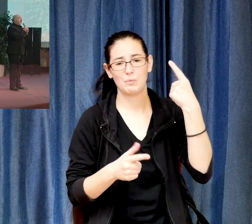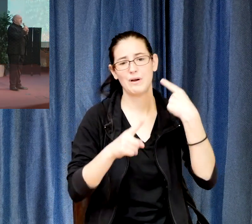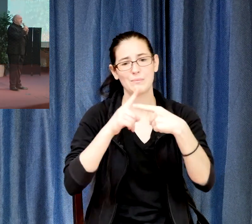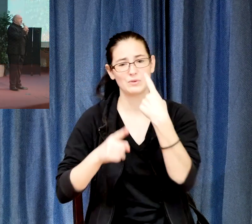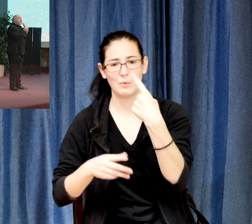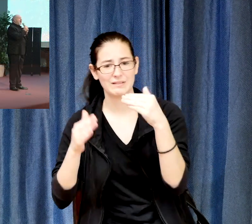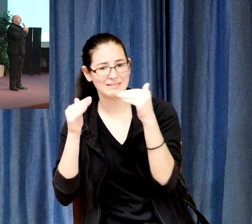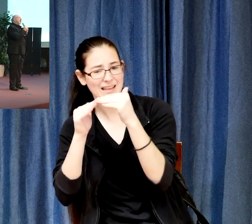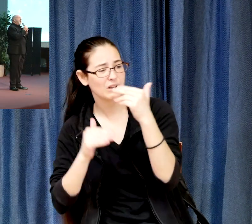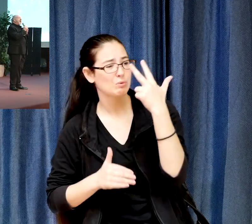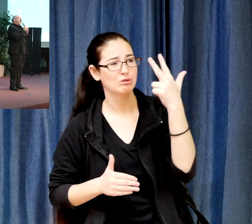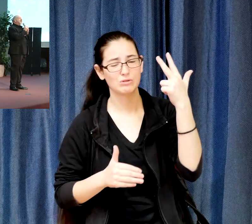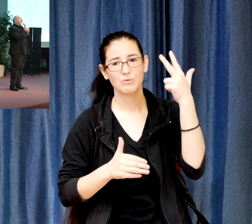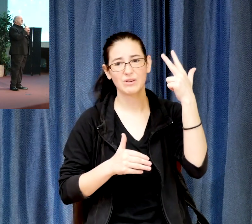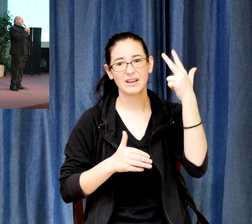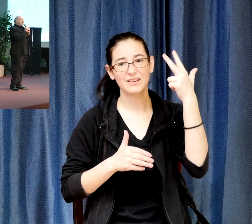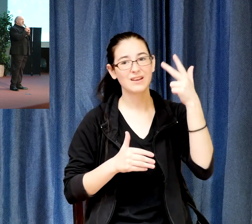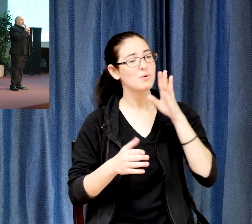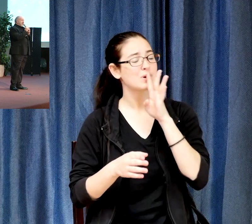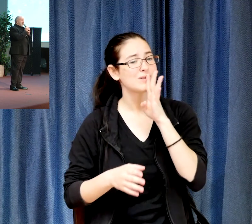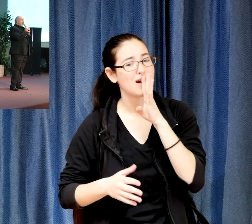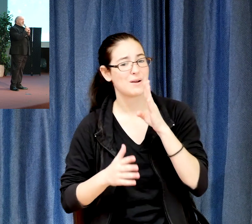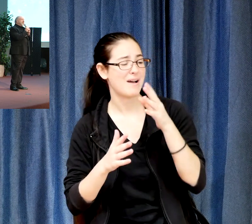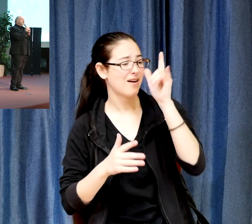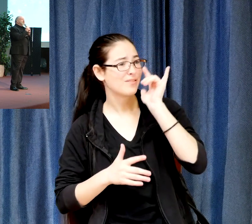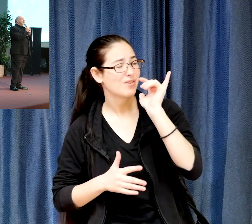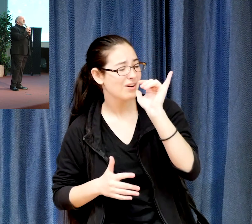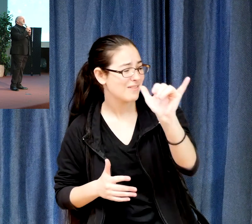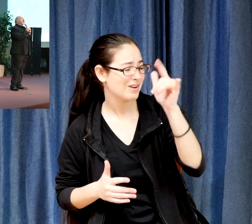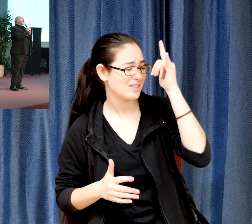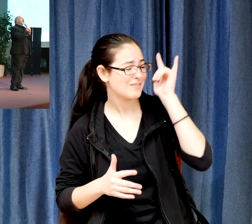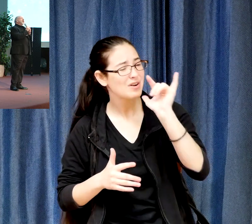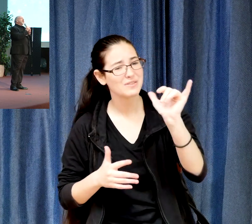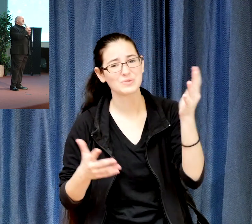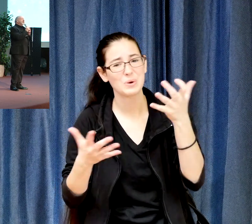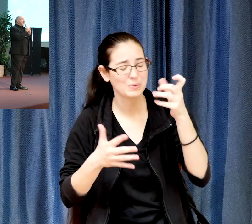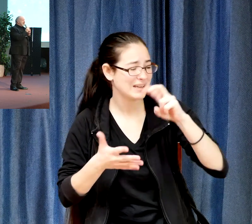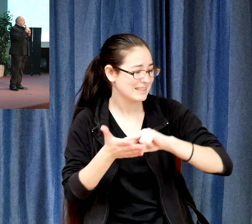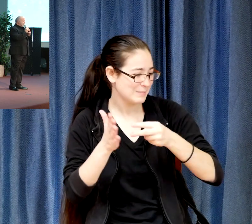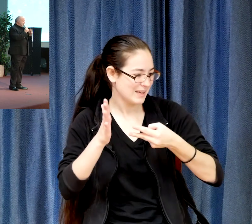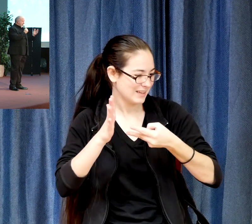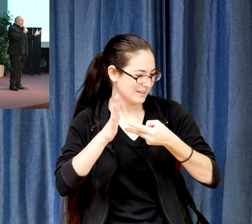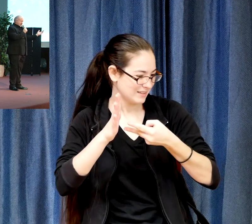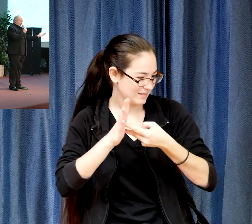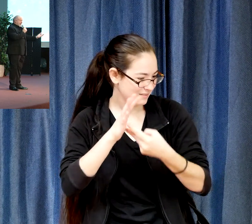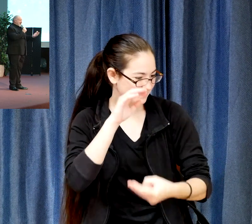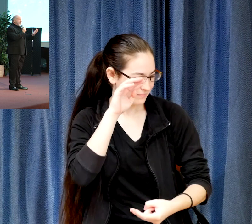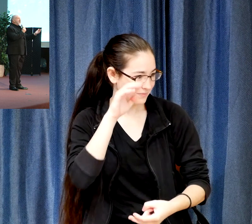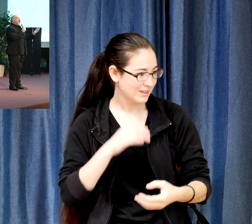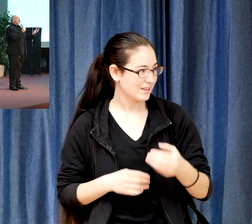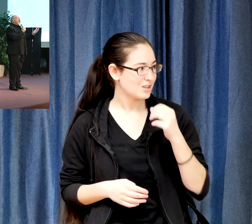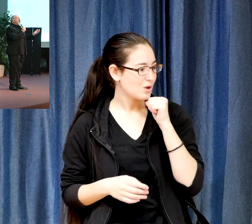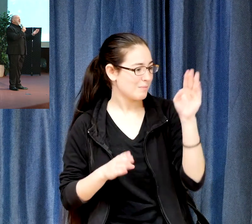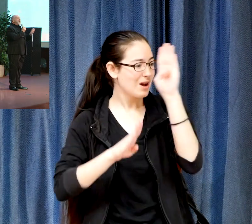3. When we talk about forever, then forever's what we mean. So I'm